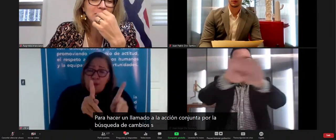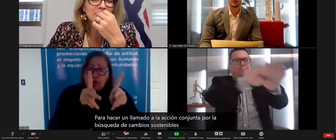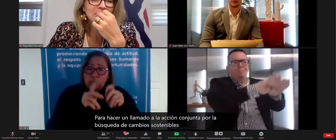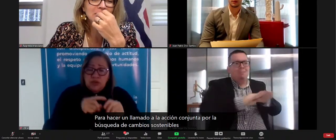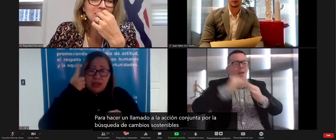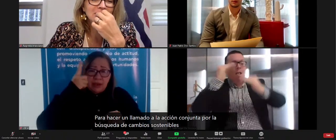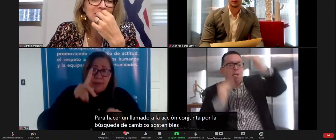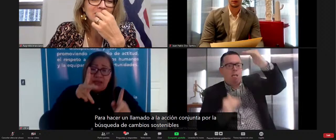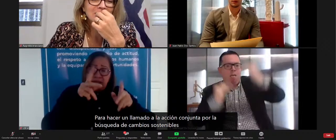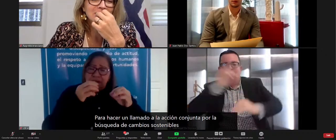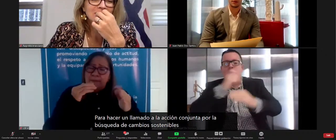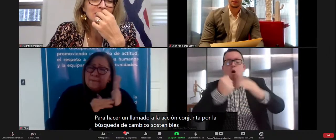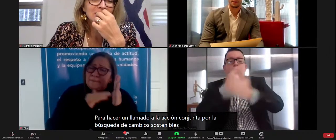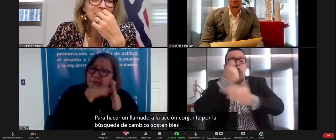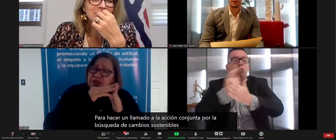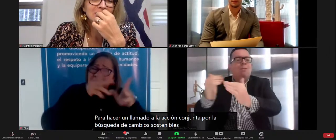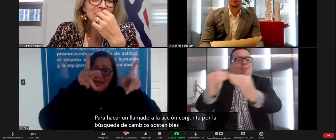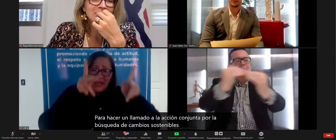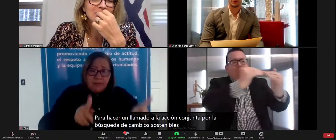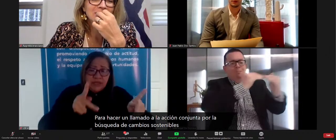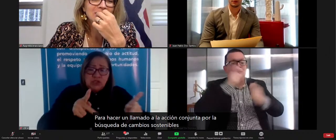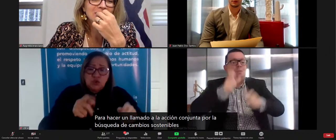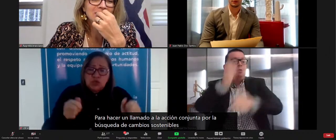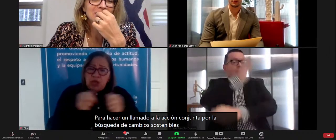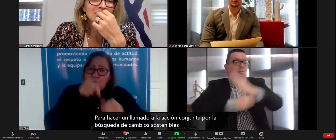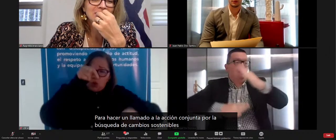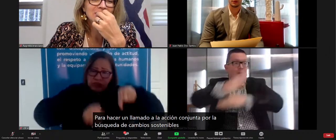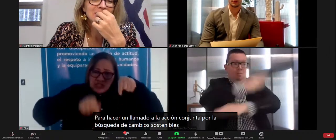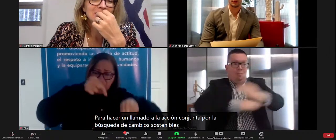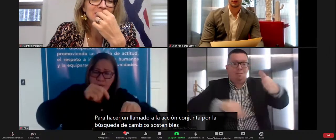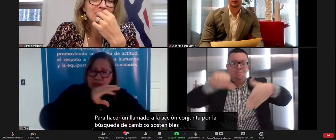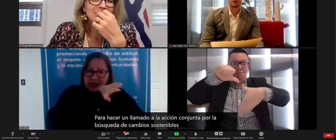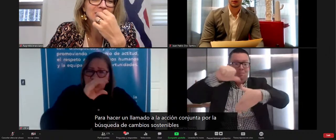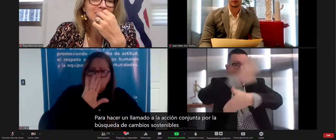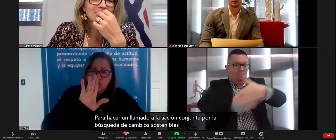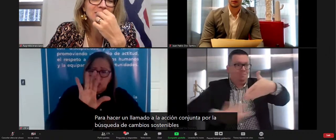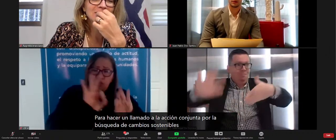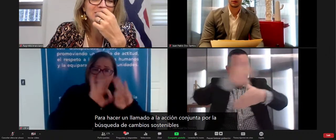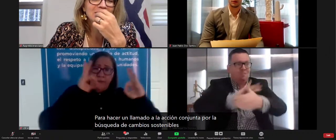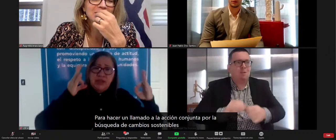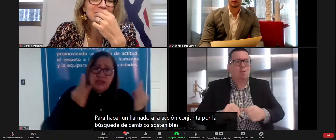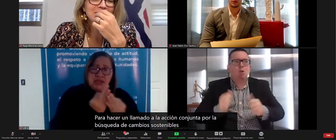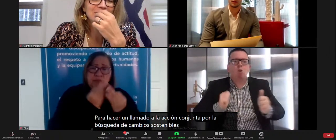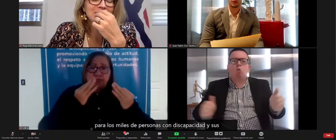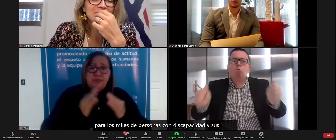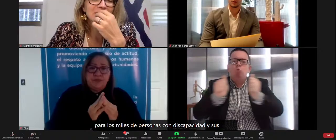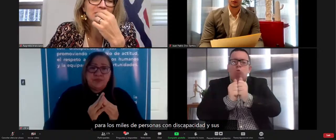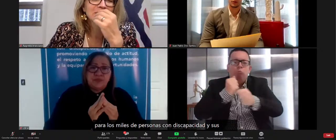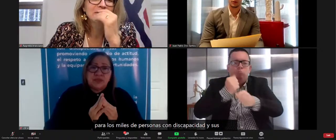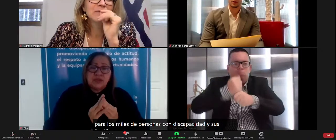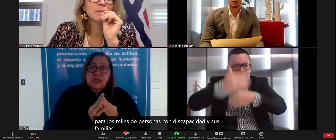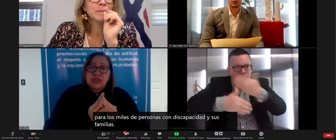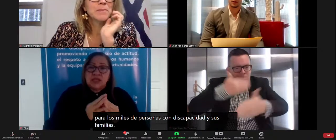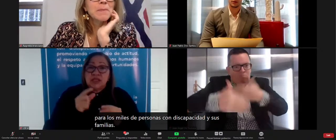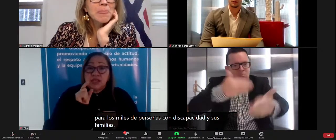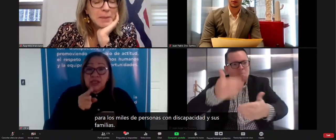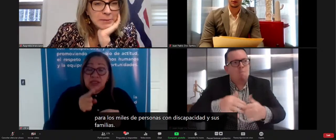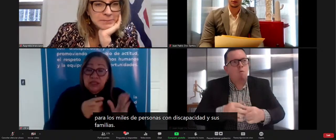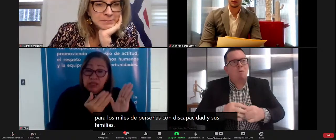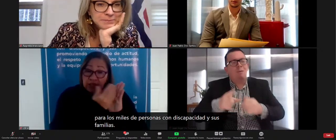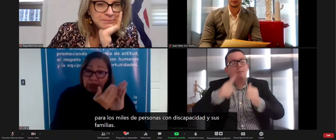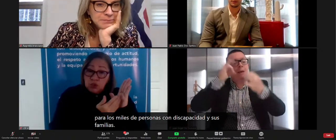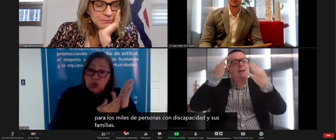into the reduction of inequality and getting better access for persons with disabilities and their